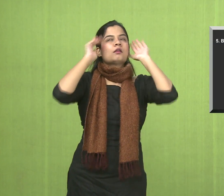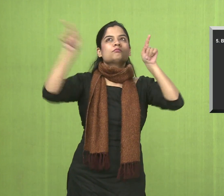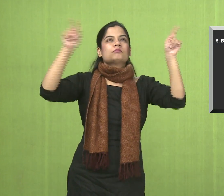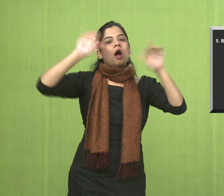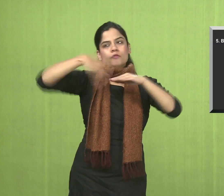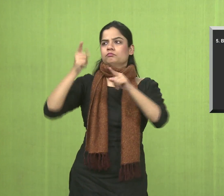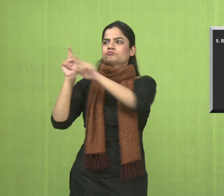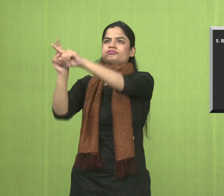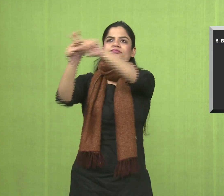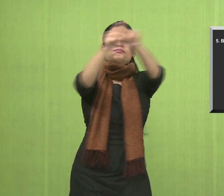and services.